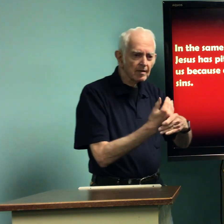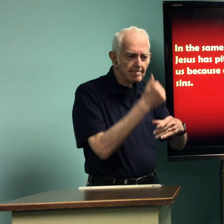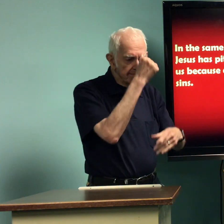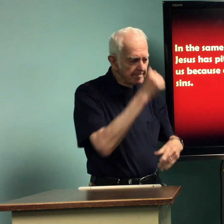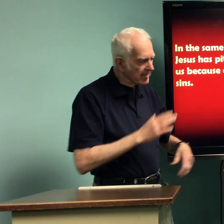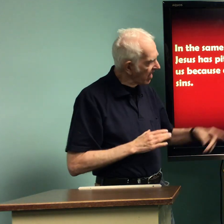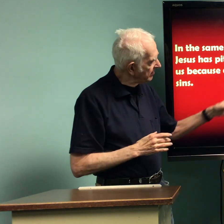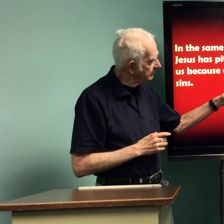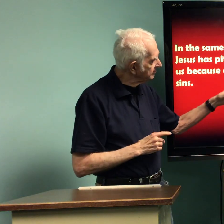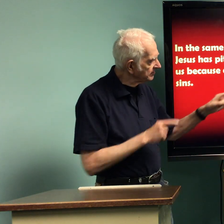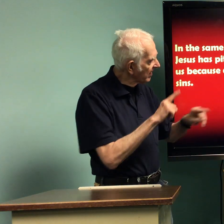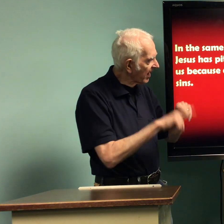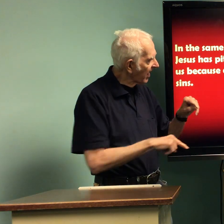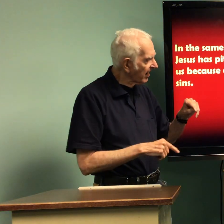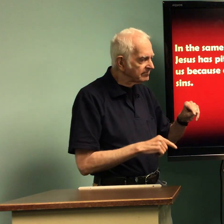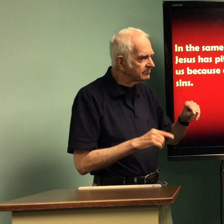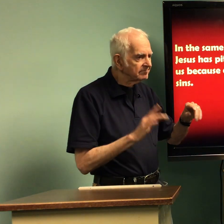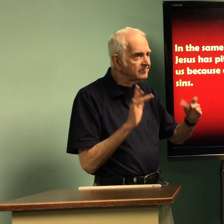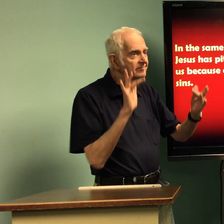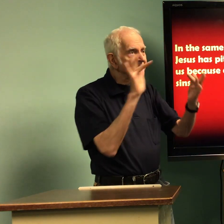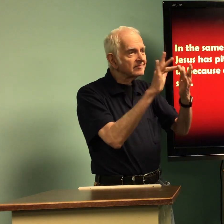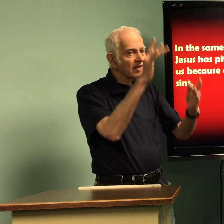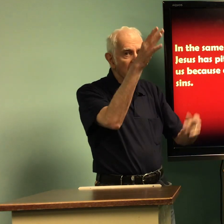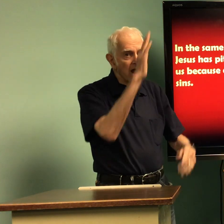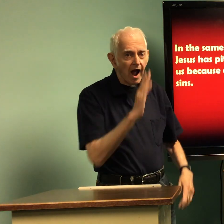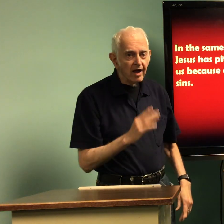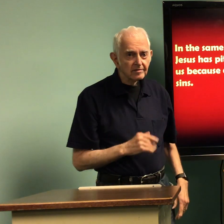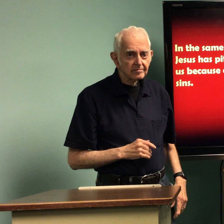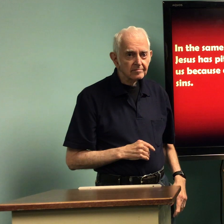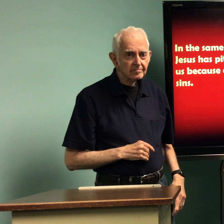Sin prevents man, and he can't touch God.